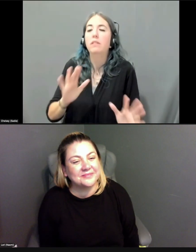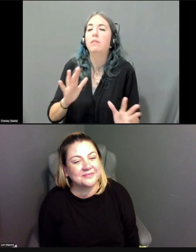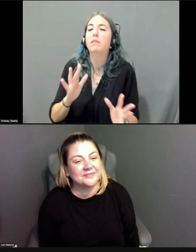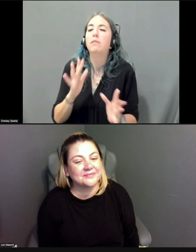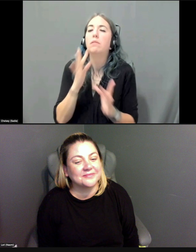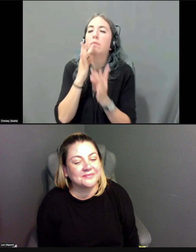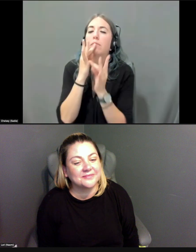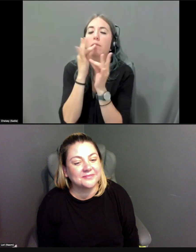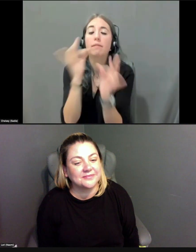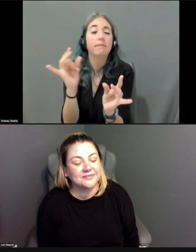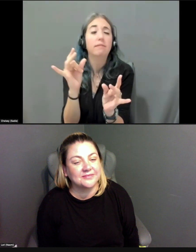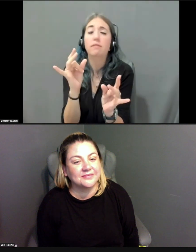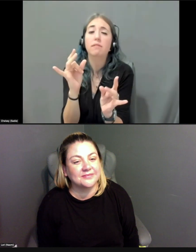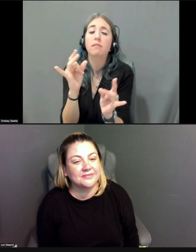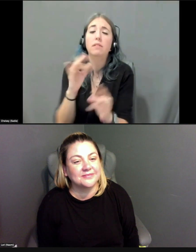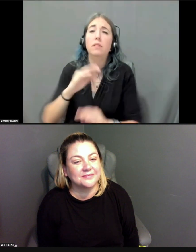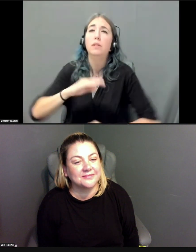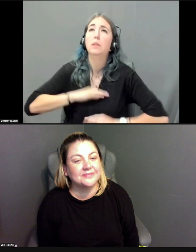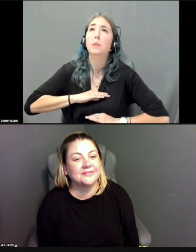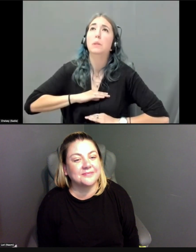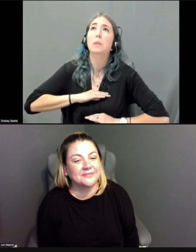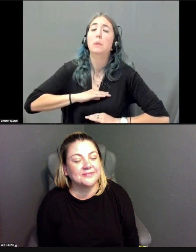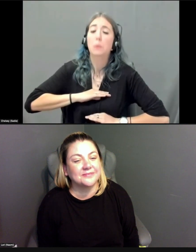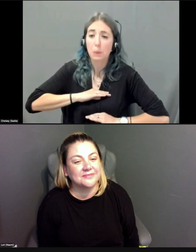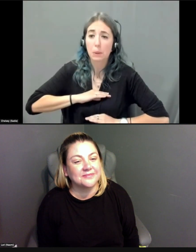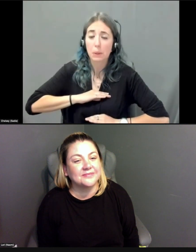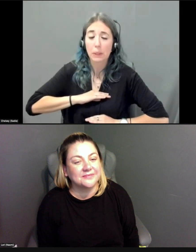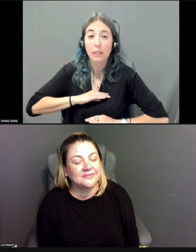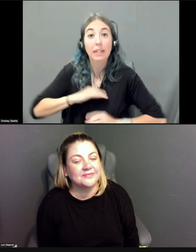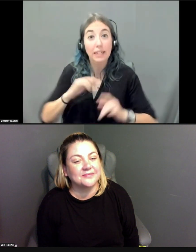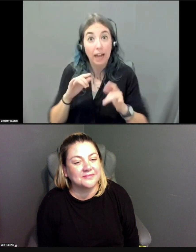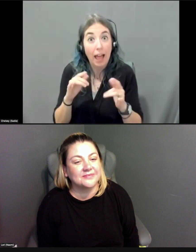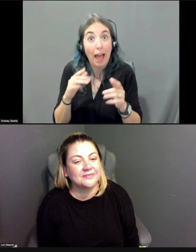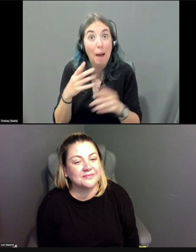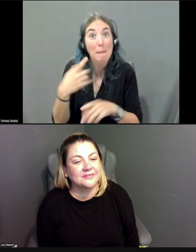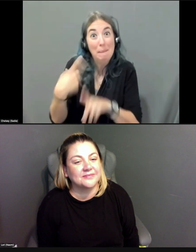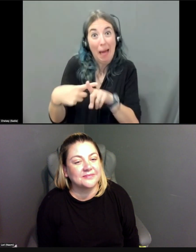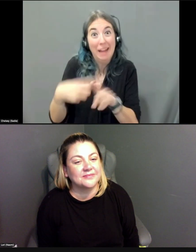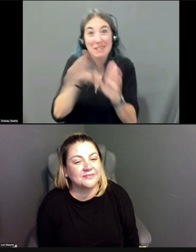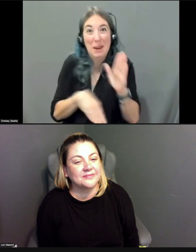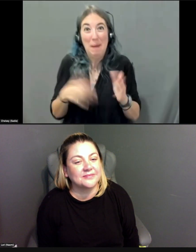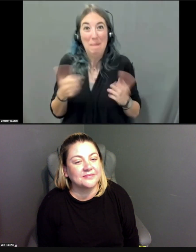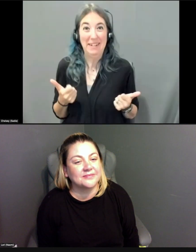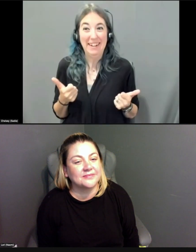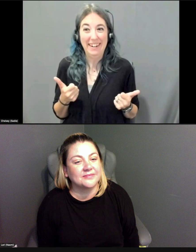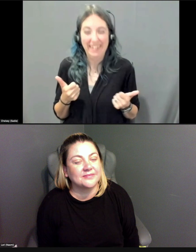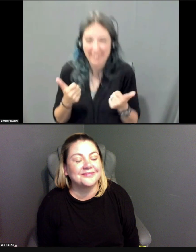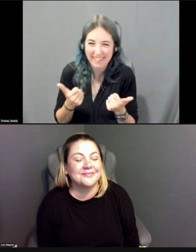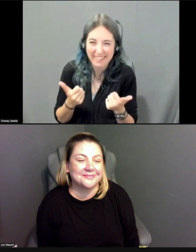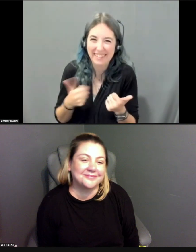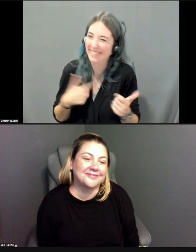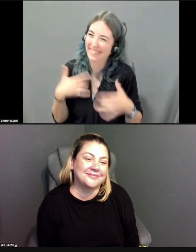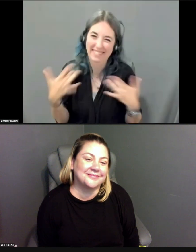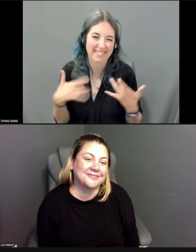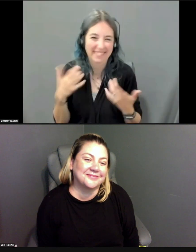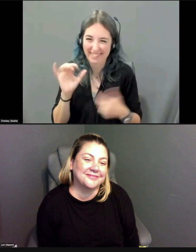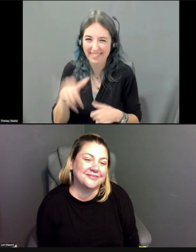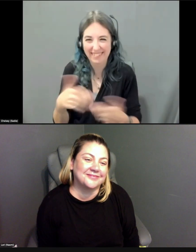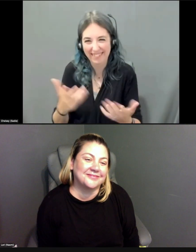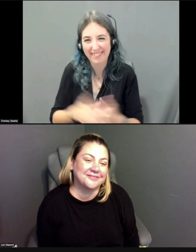had, and it was pretty satisfying to learn that I got a really good deal on it too. So that was exciting. I